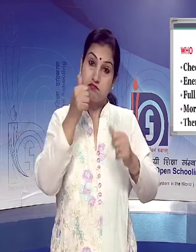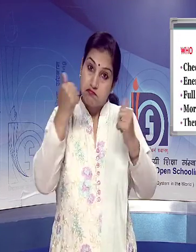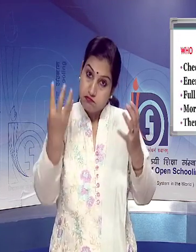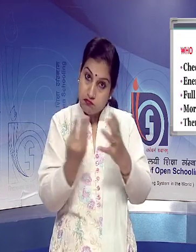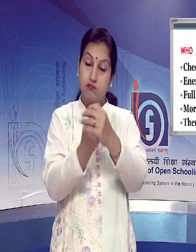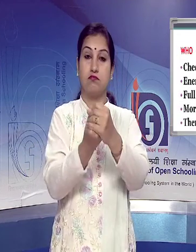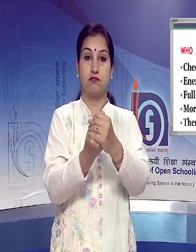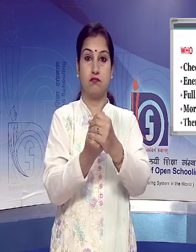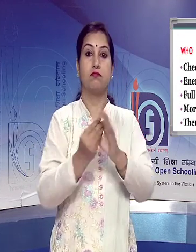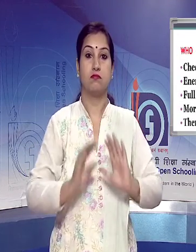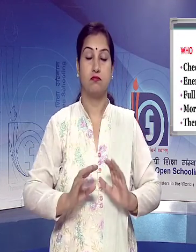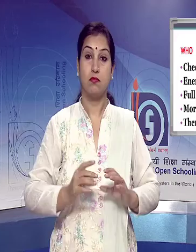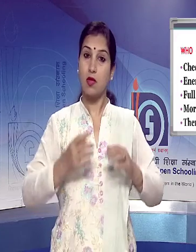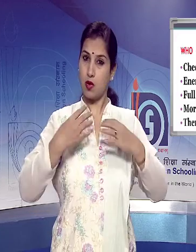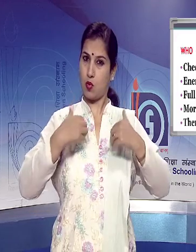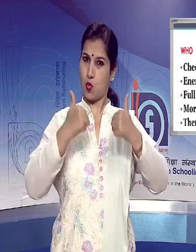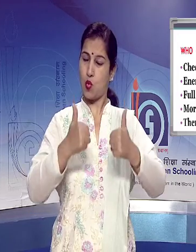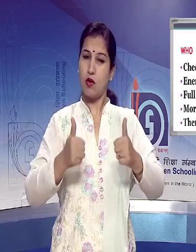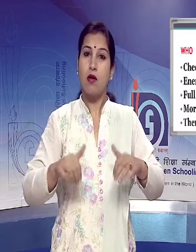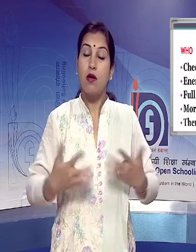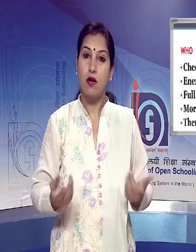Good health makes us more cheerful,